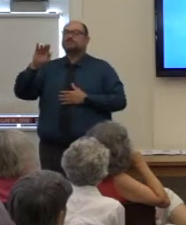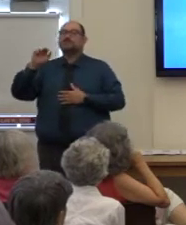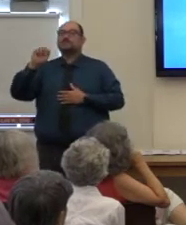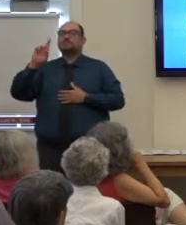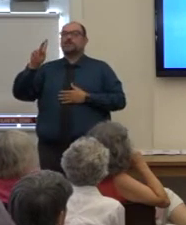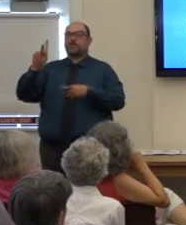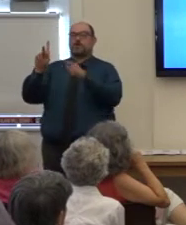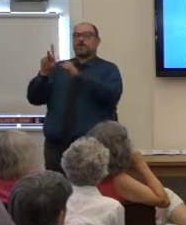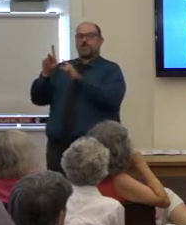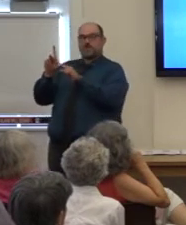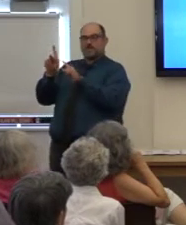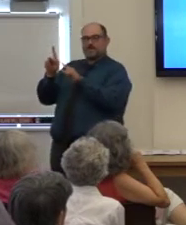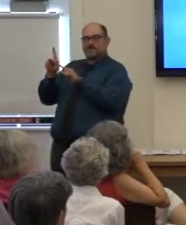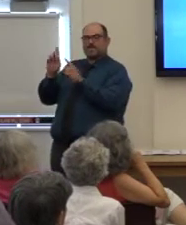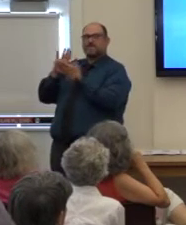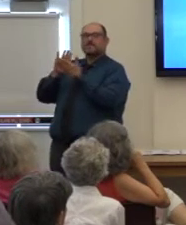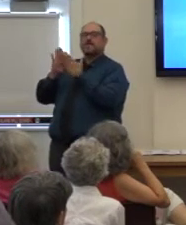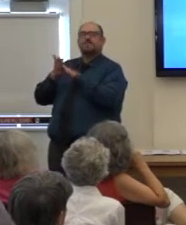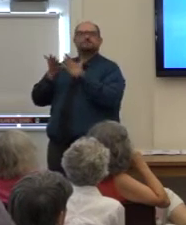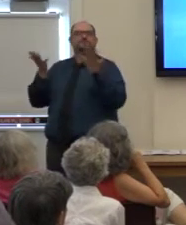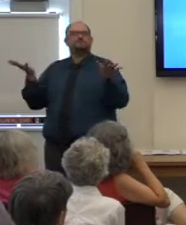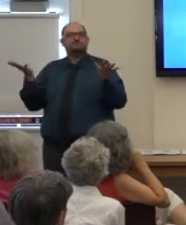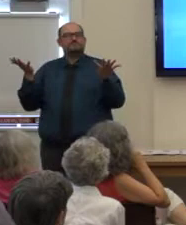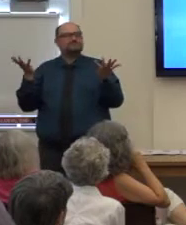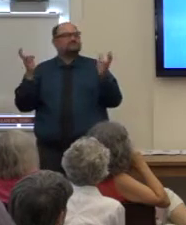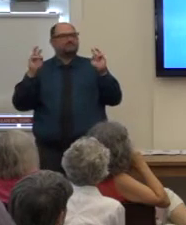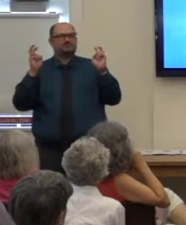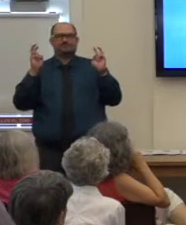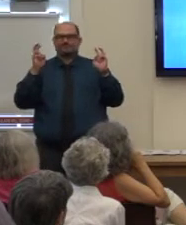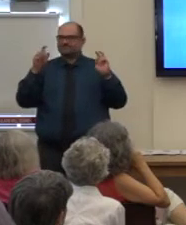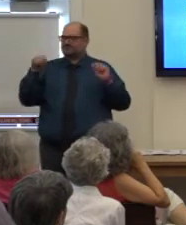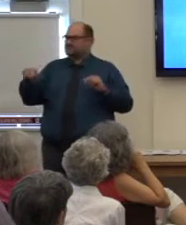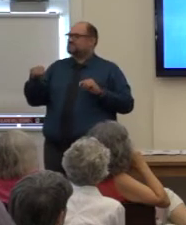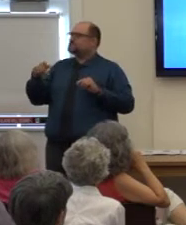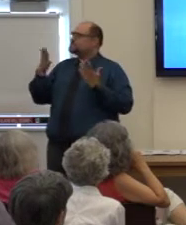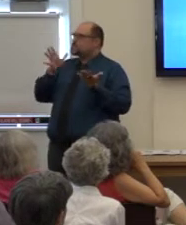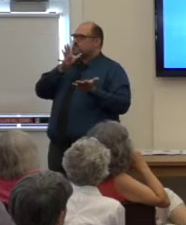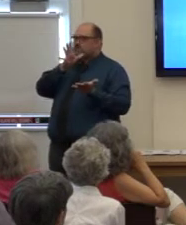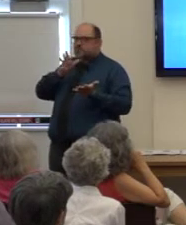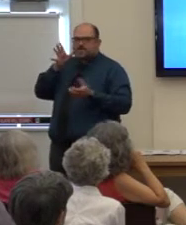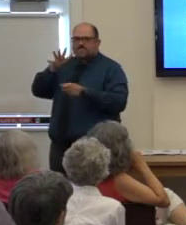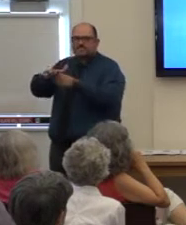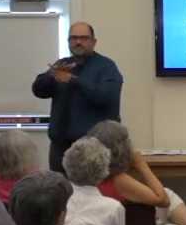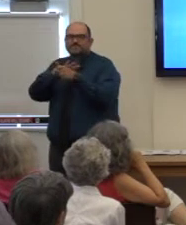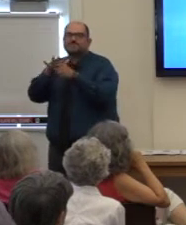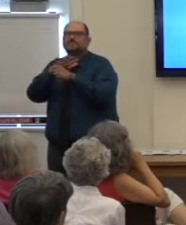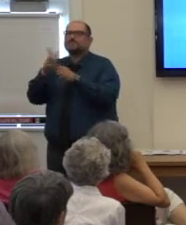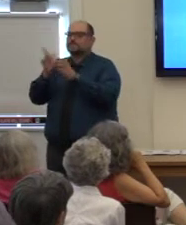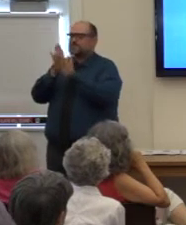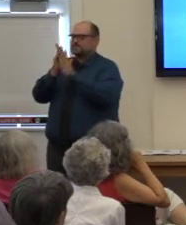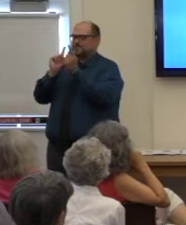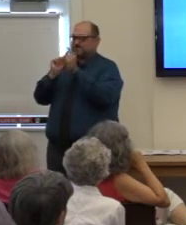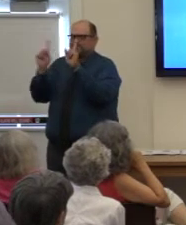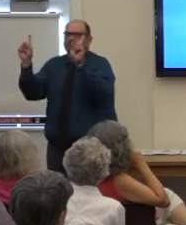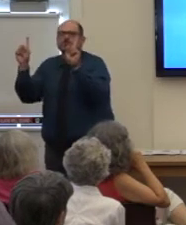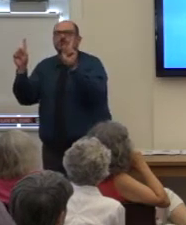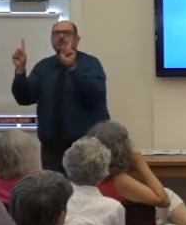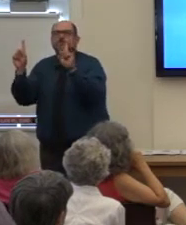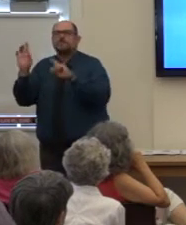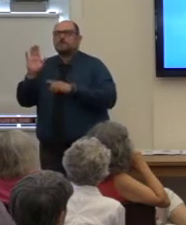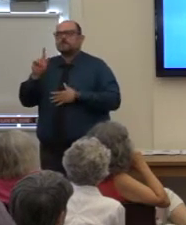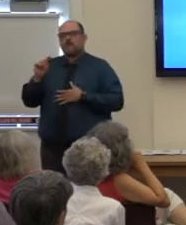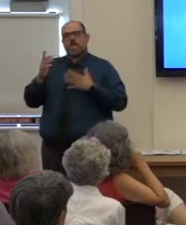still isolated, still a place apart, still different, but no longer